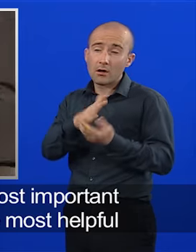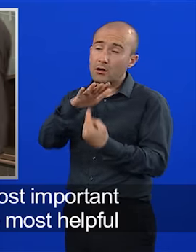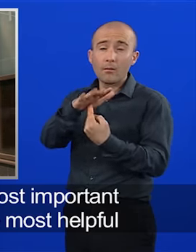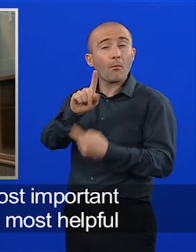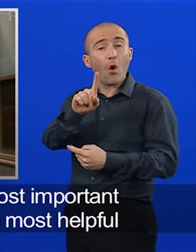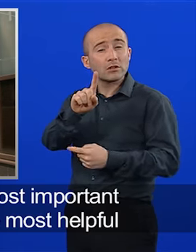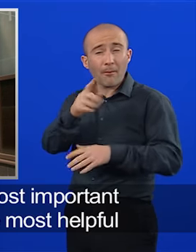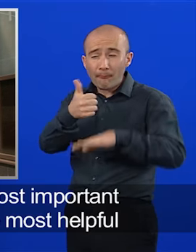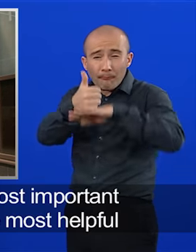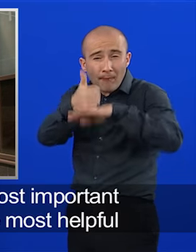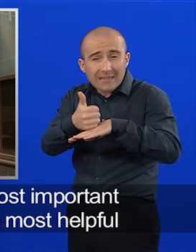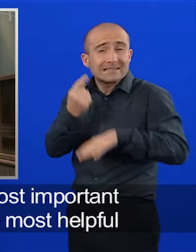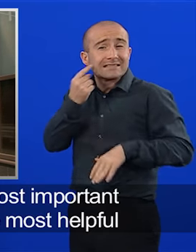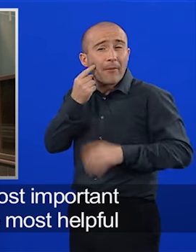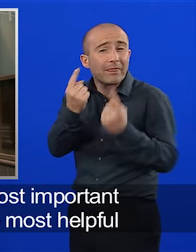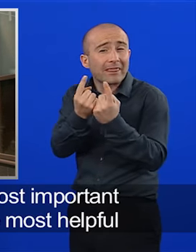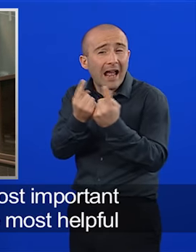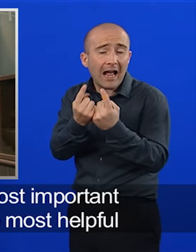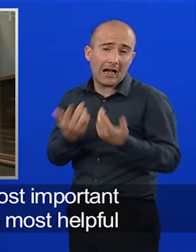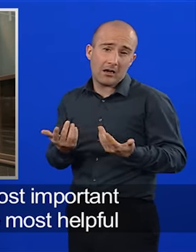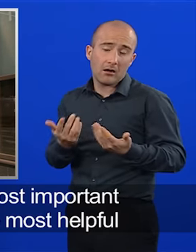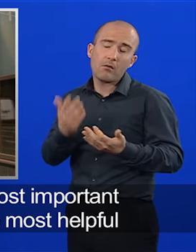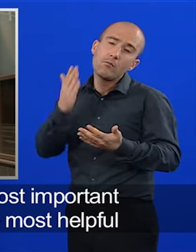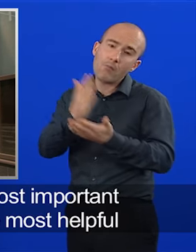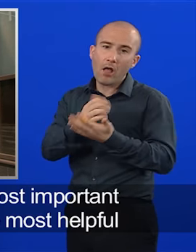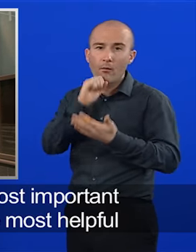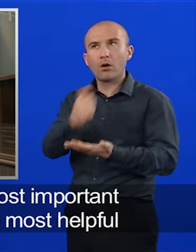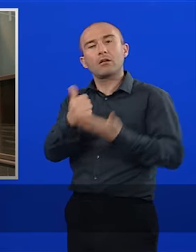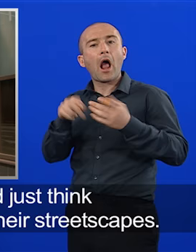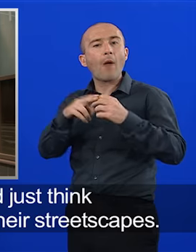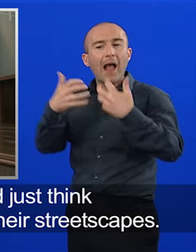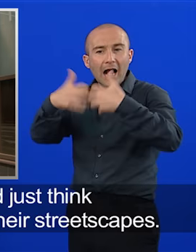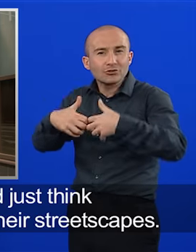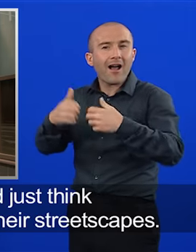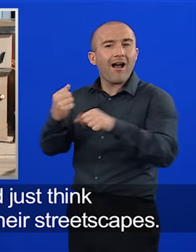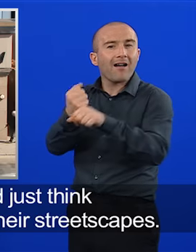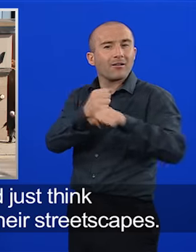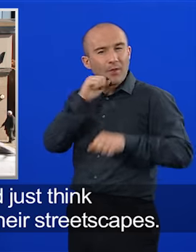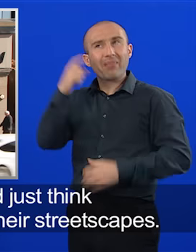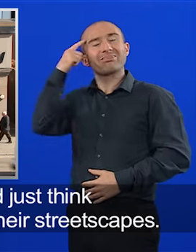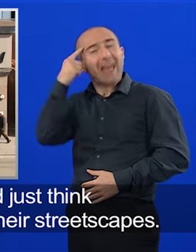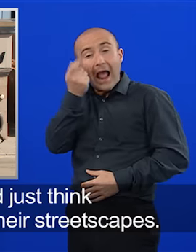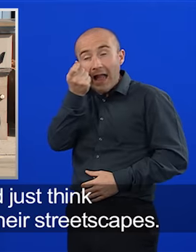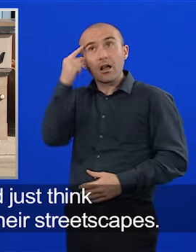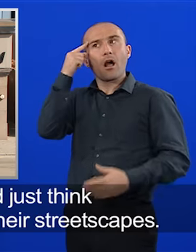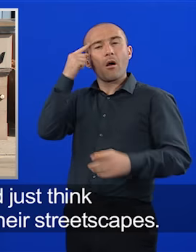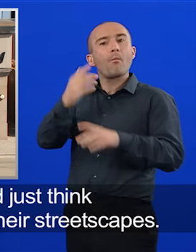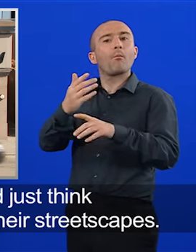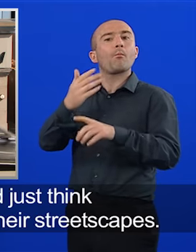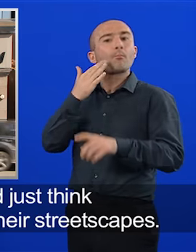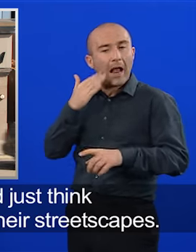the basics are the most important thing, and it would be most helpful if engineers would just think a